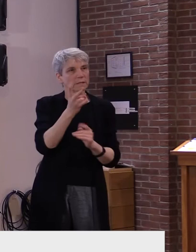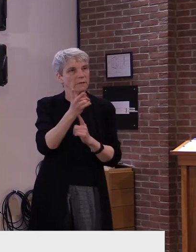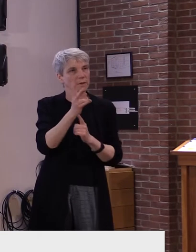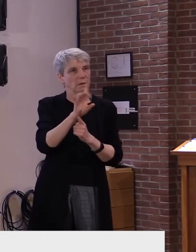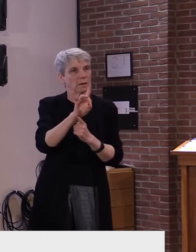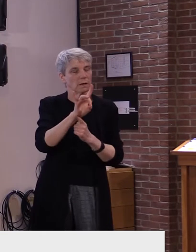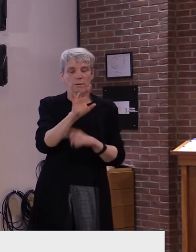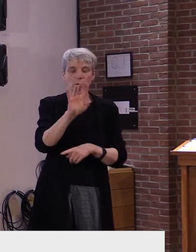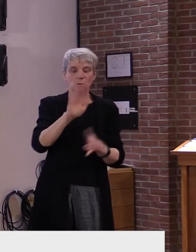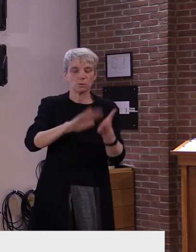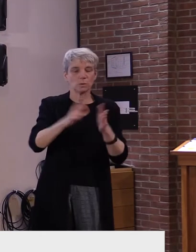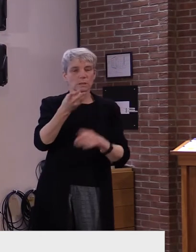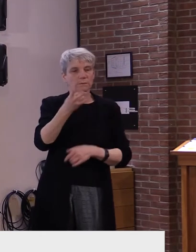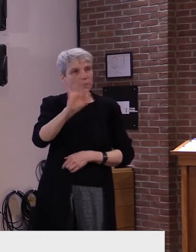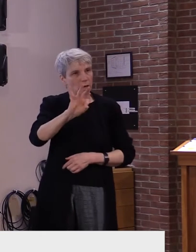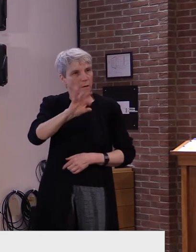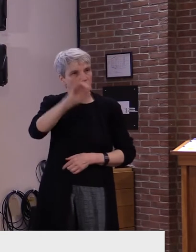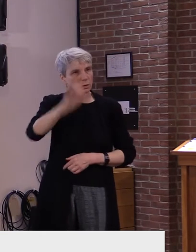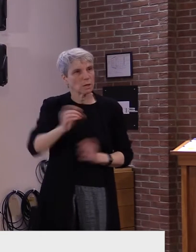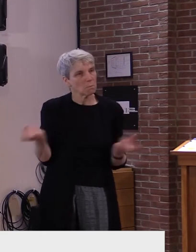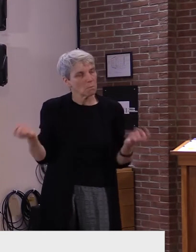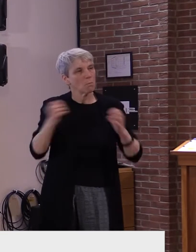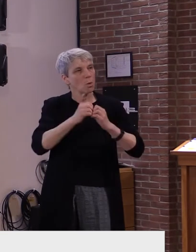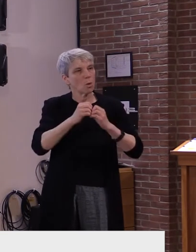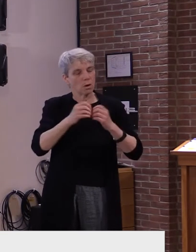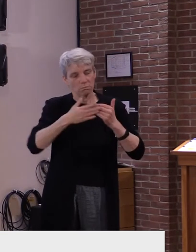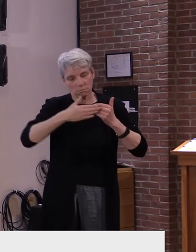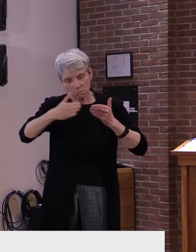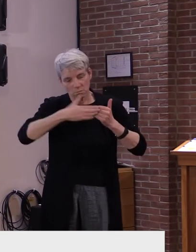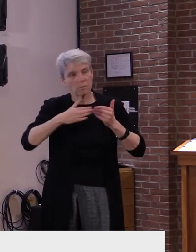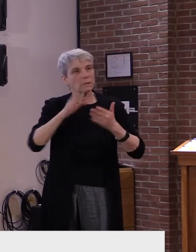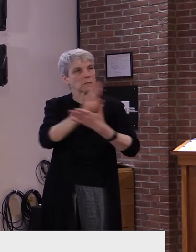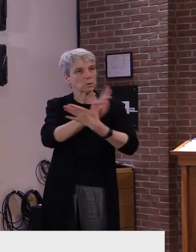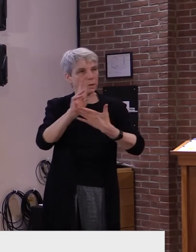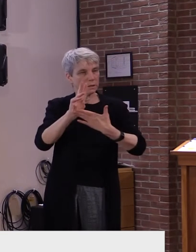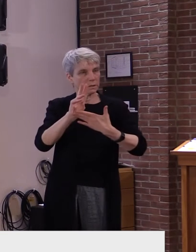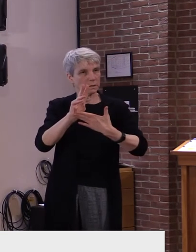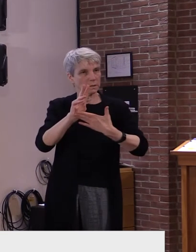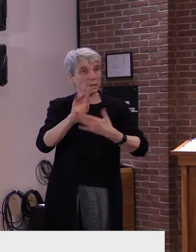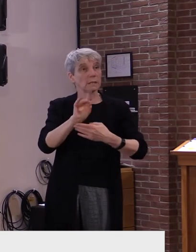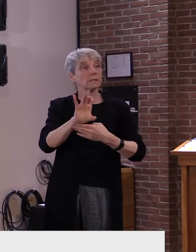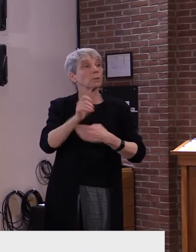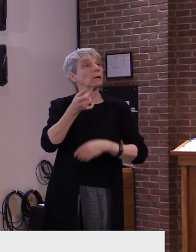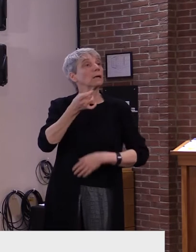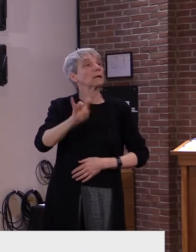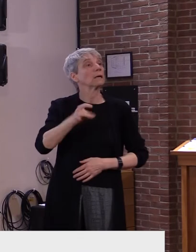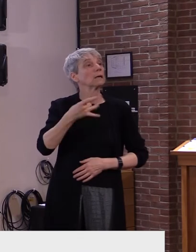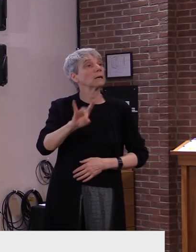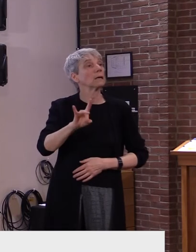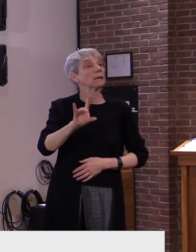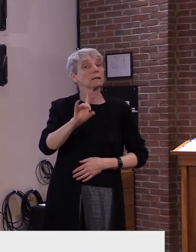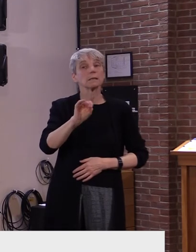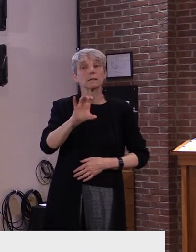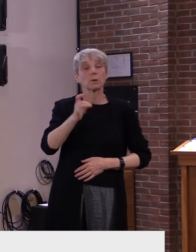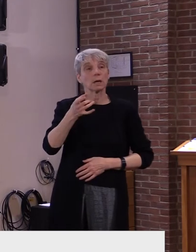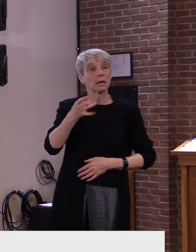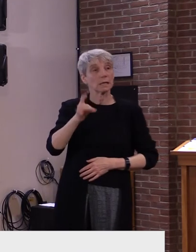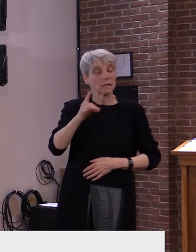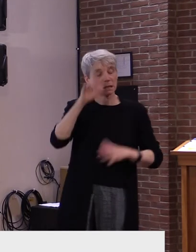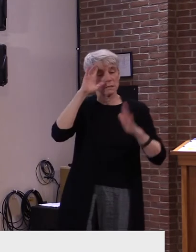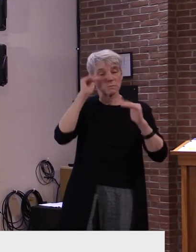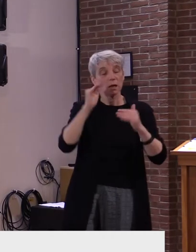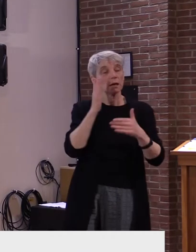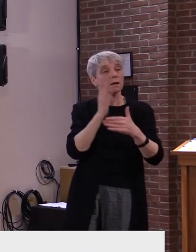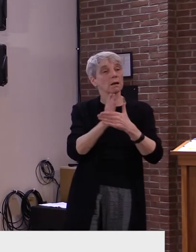cases over the next six weeks and on december 18th we anticipate that our daily average will be just